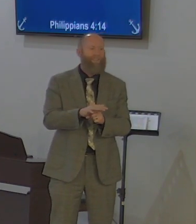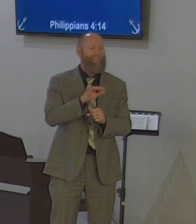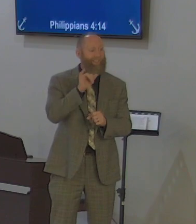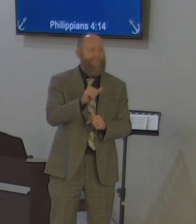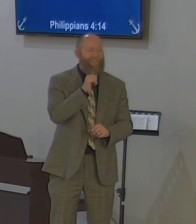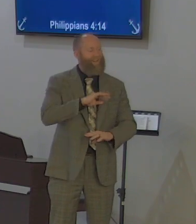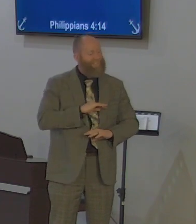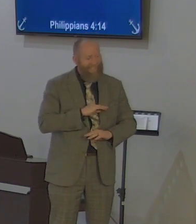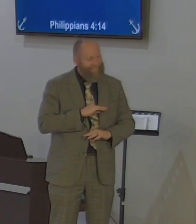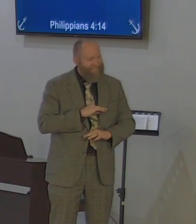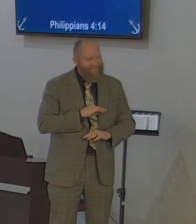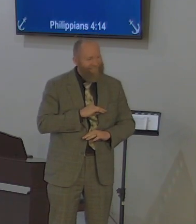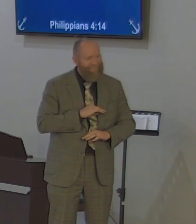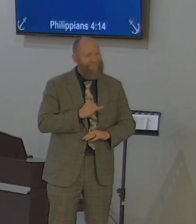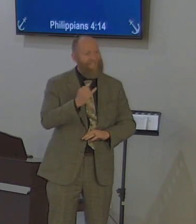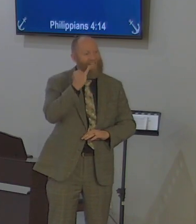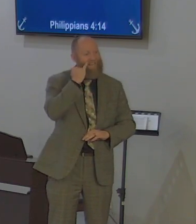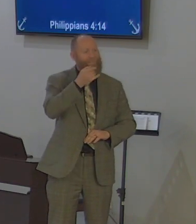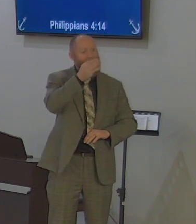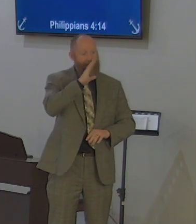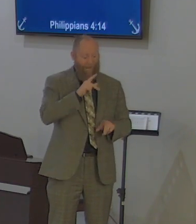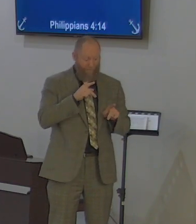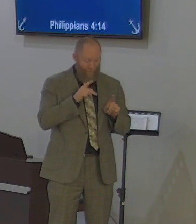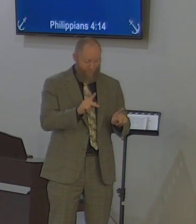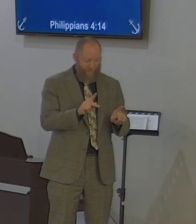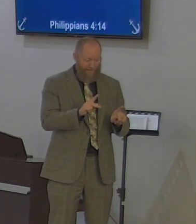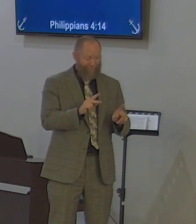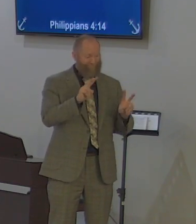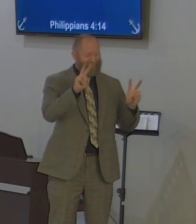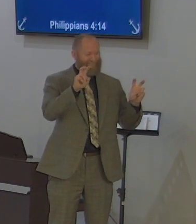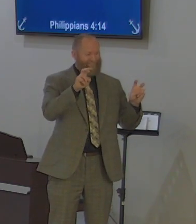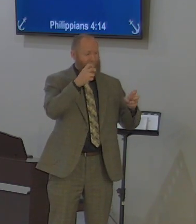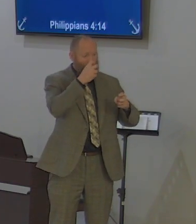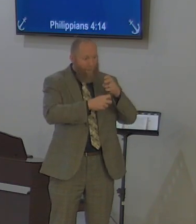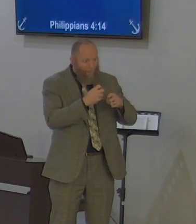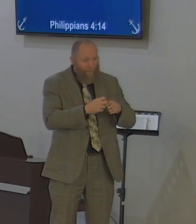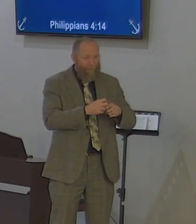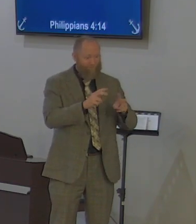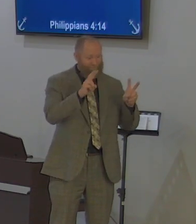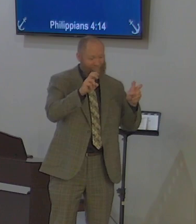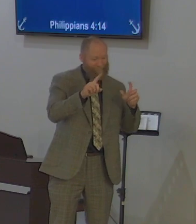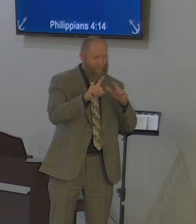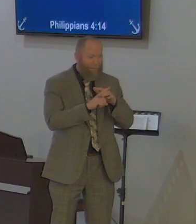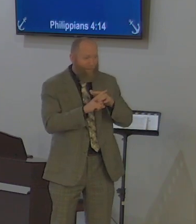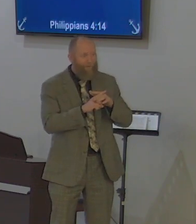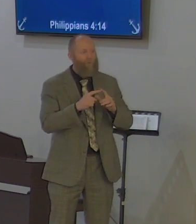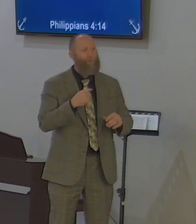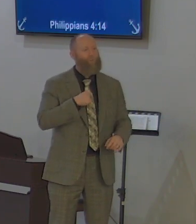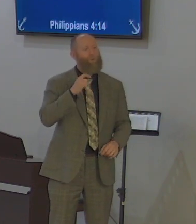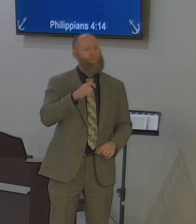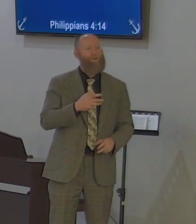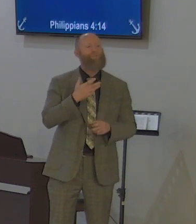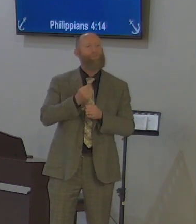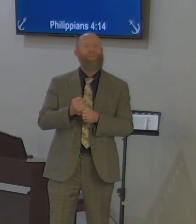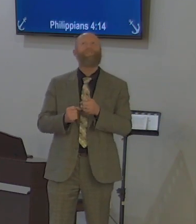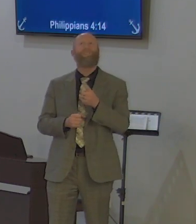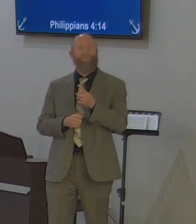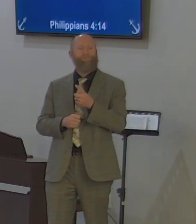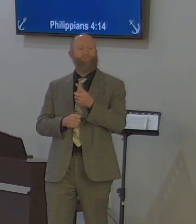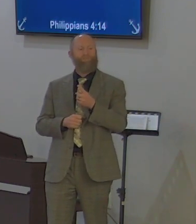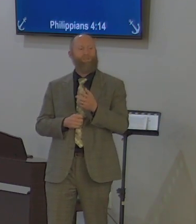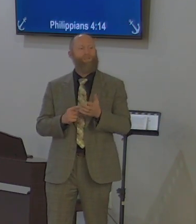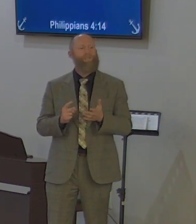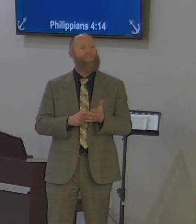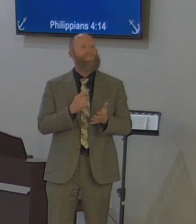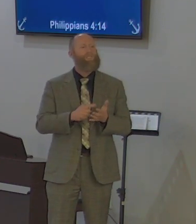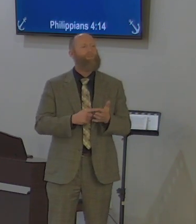never be full. The problem with this is discontentment is really like hunger. Do you ever get up and go to the refrigerator and you're hungry and you